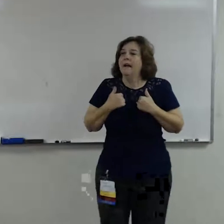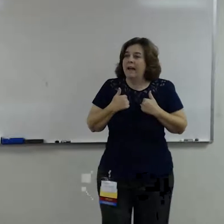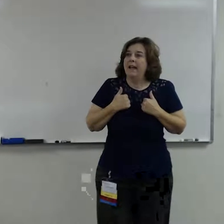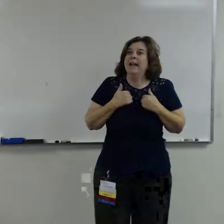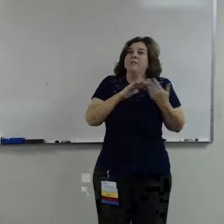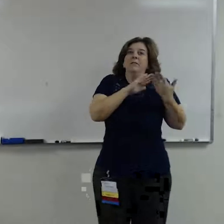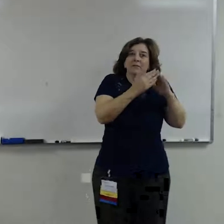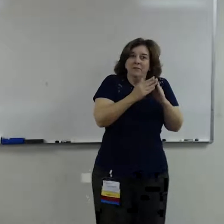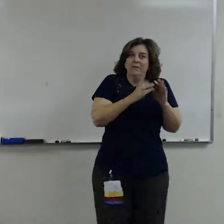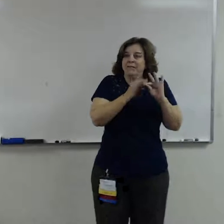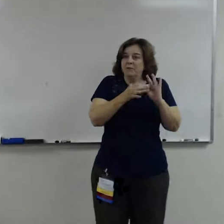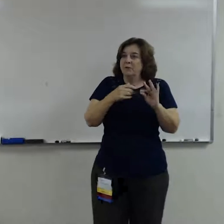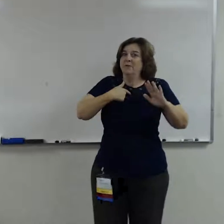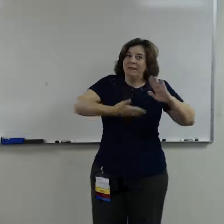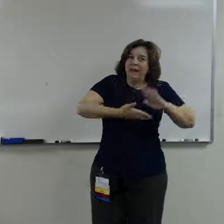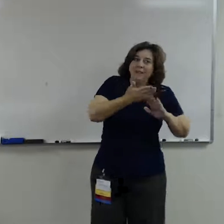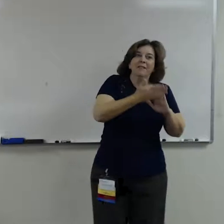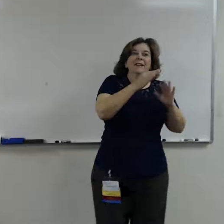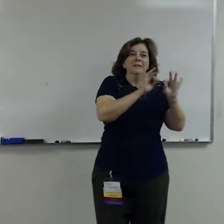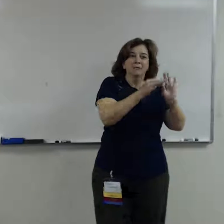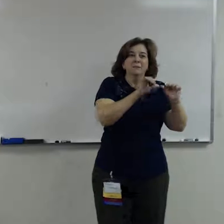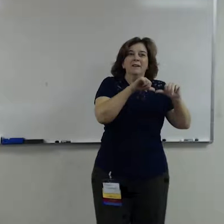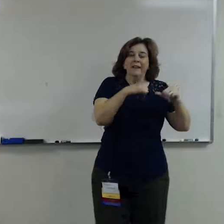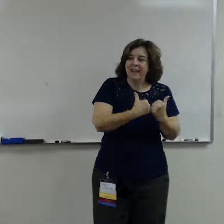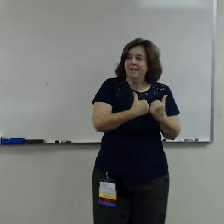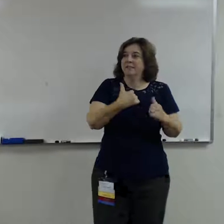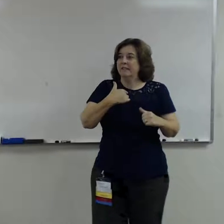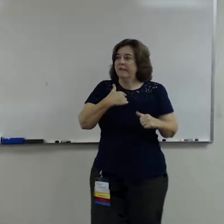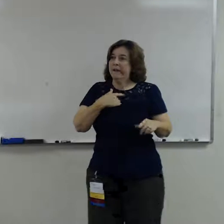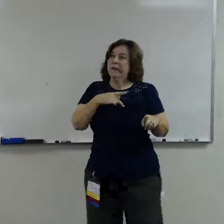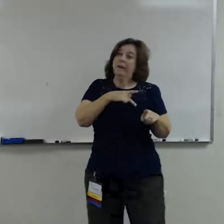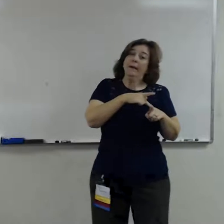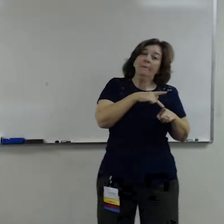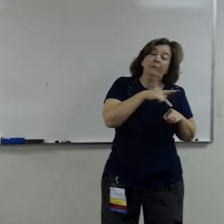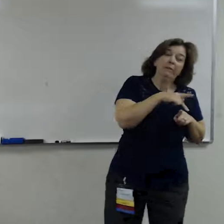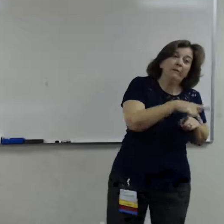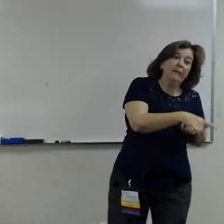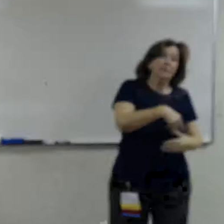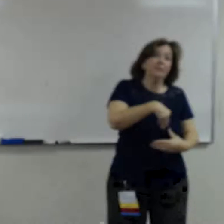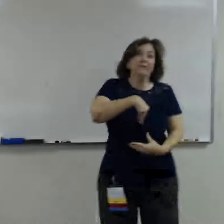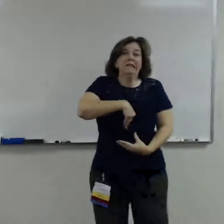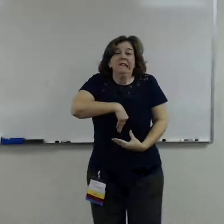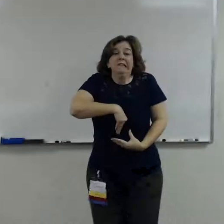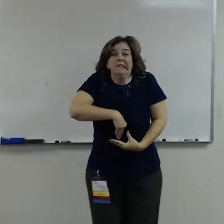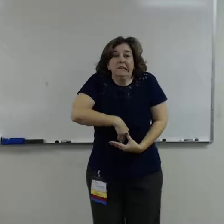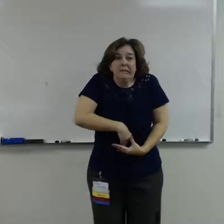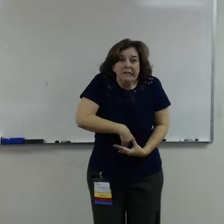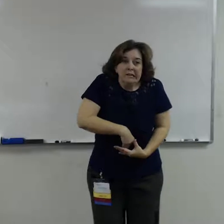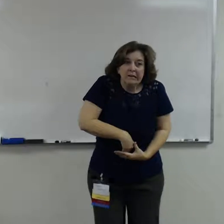I am a community interpreter. I run an interpreting agency. I am a professional, down in the